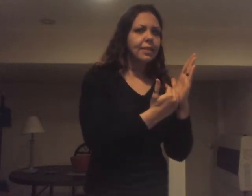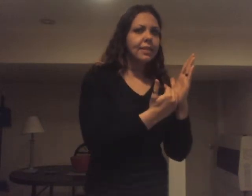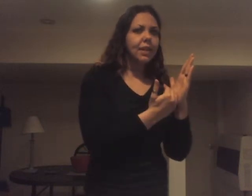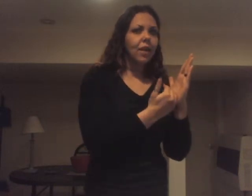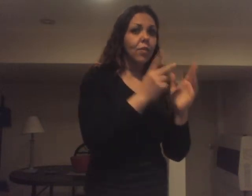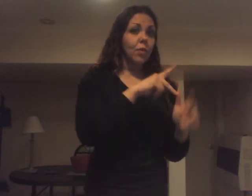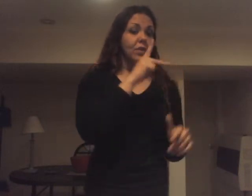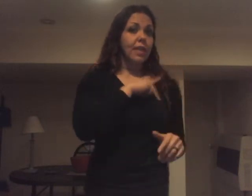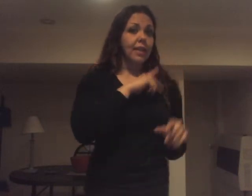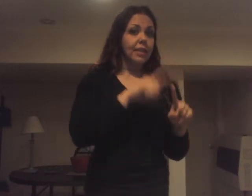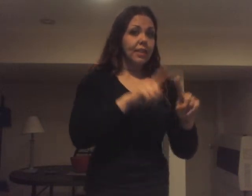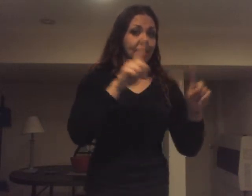the DSM-4.